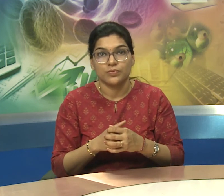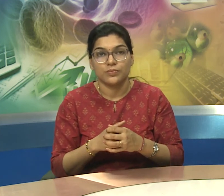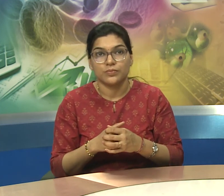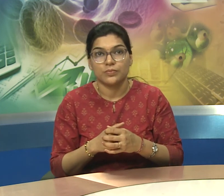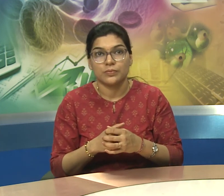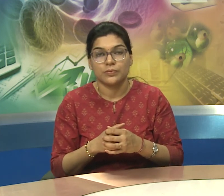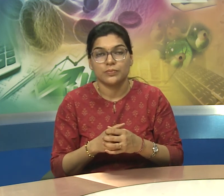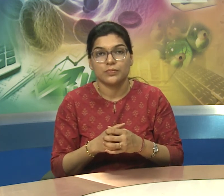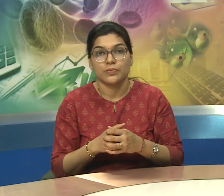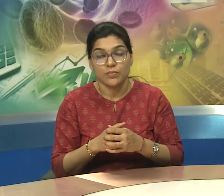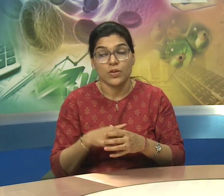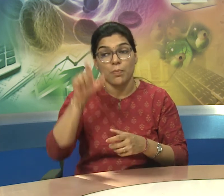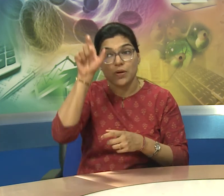The final prices